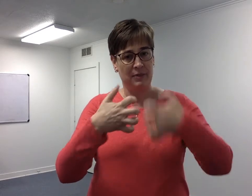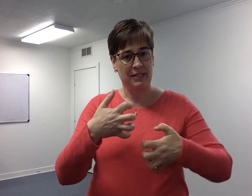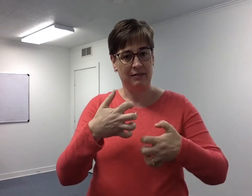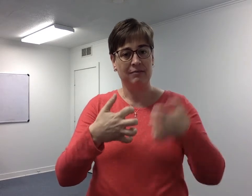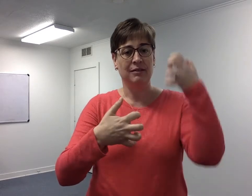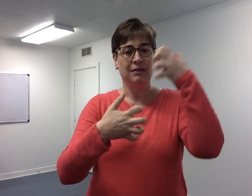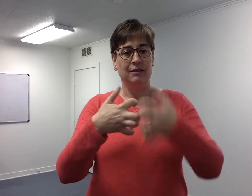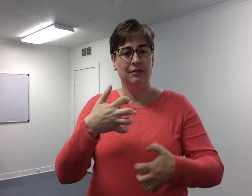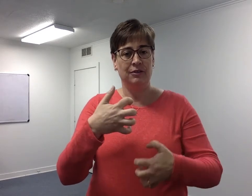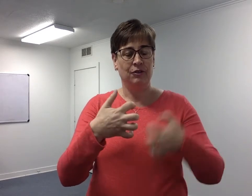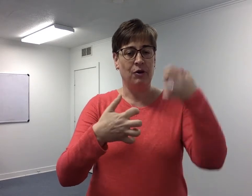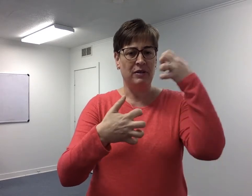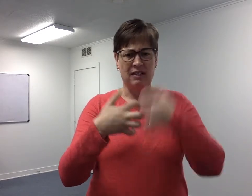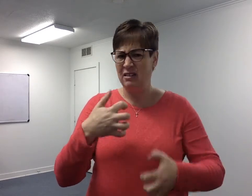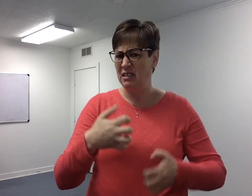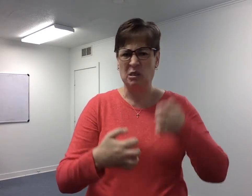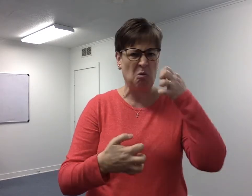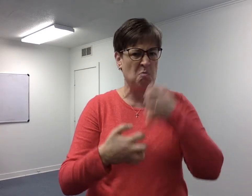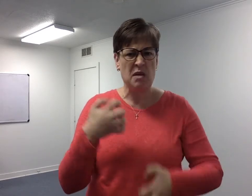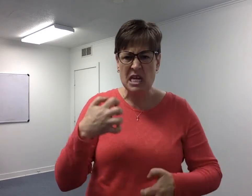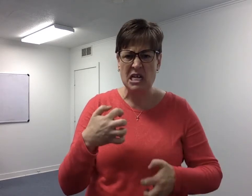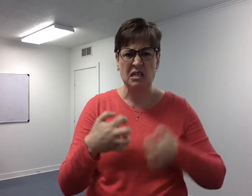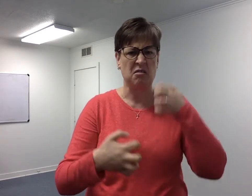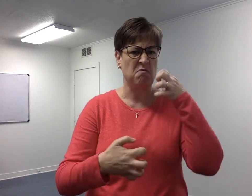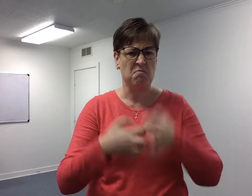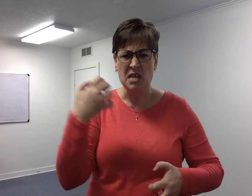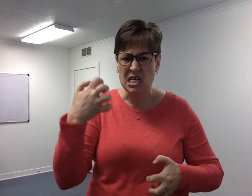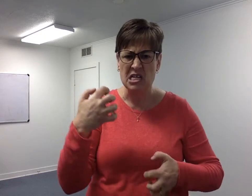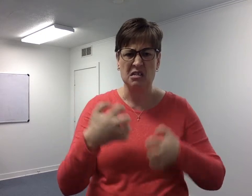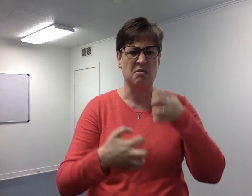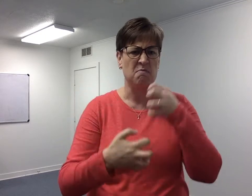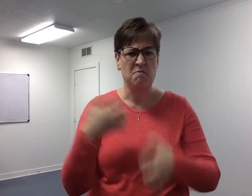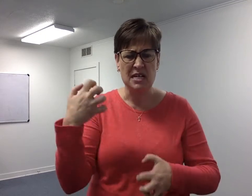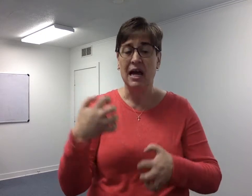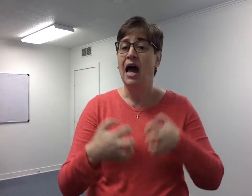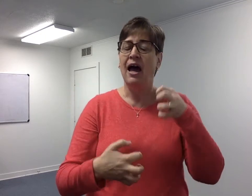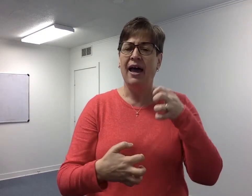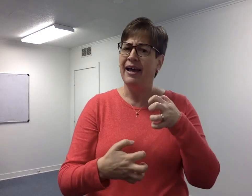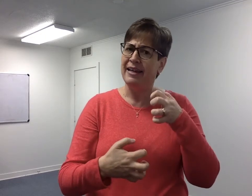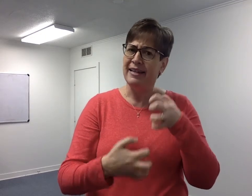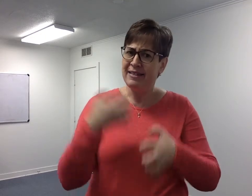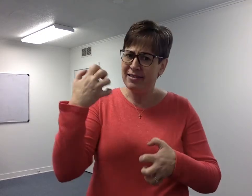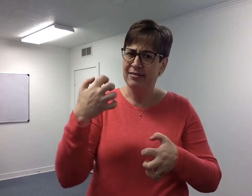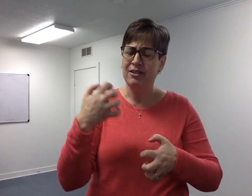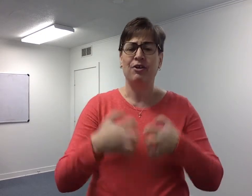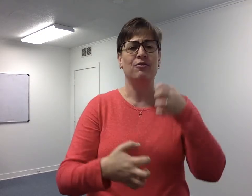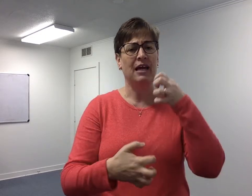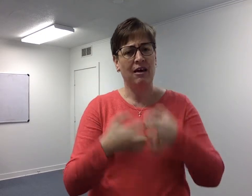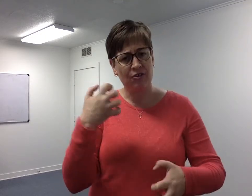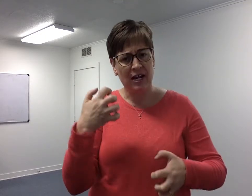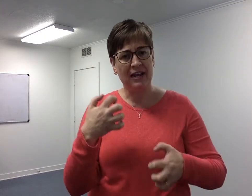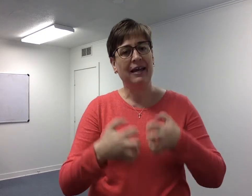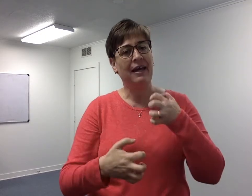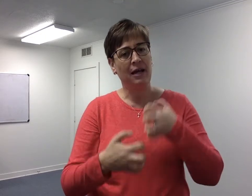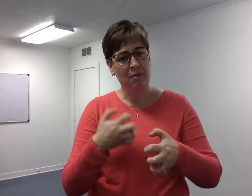opposite. You're going down. He's so mean, mean, mean. And I guess, that other hand can come up